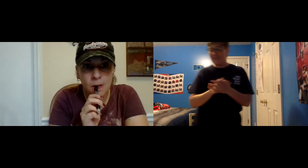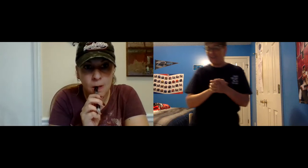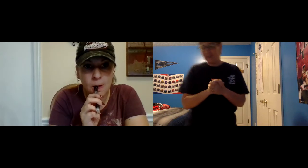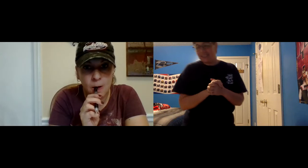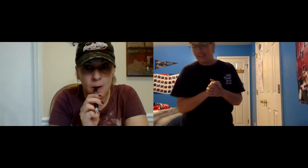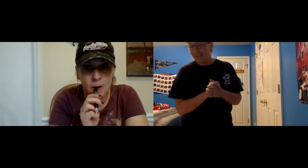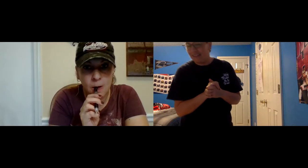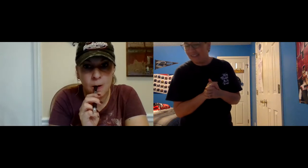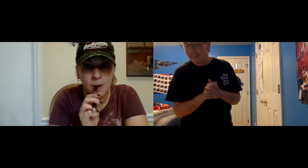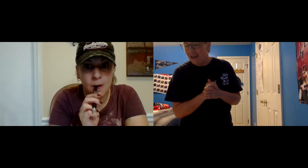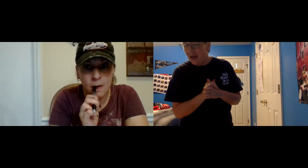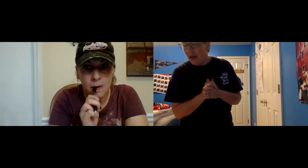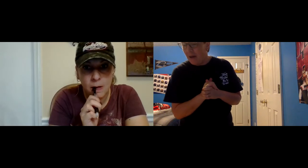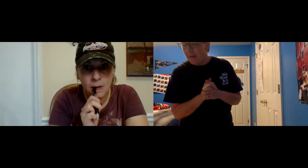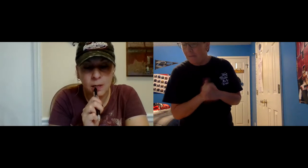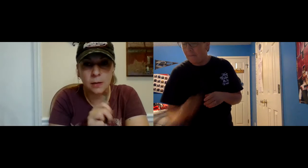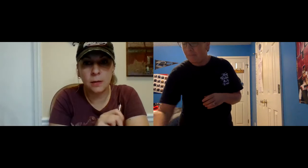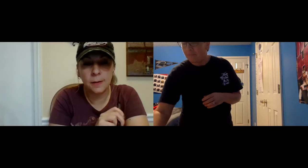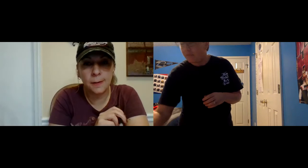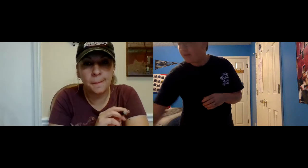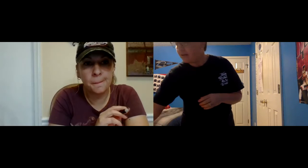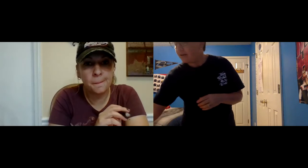neat, or at least I think it is. All